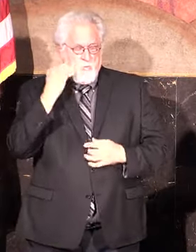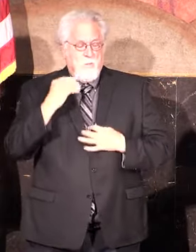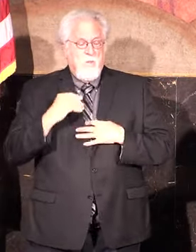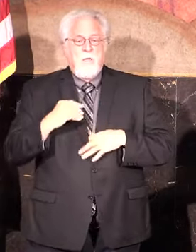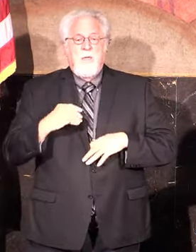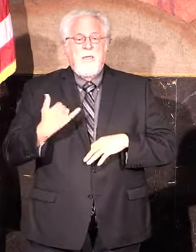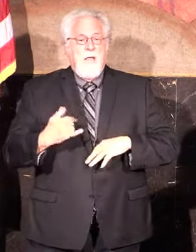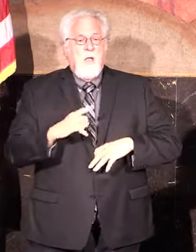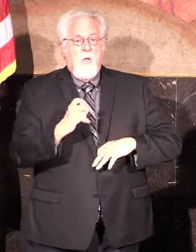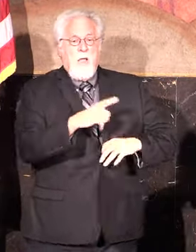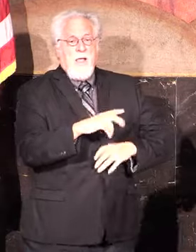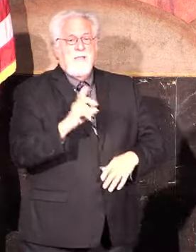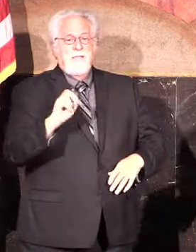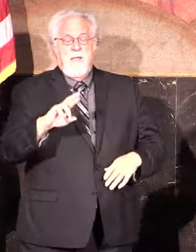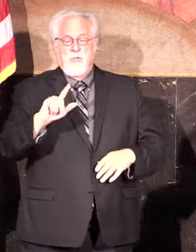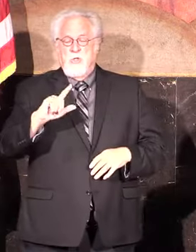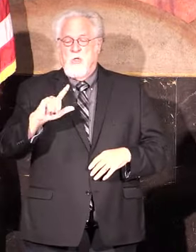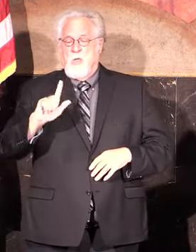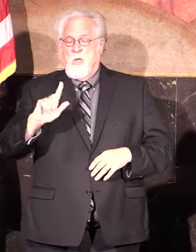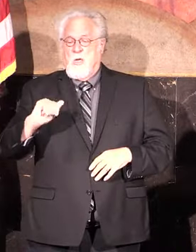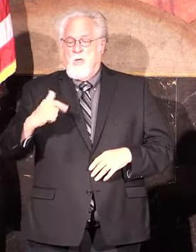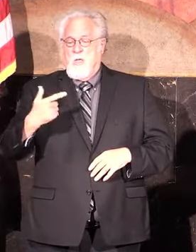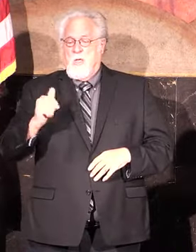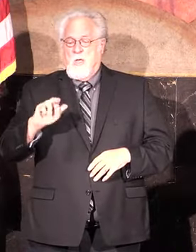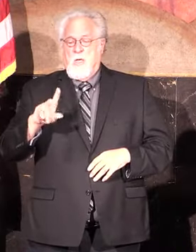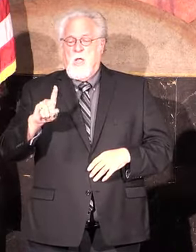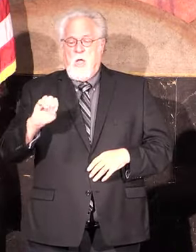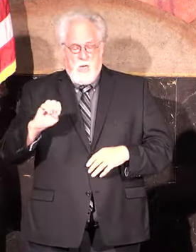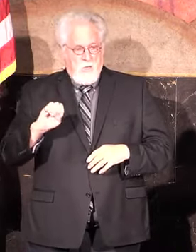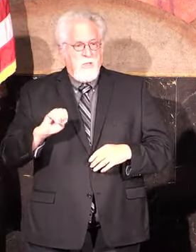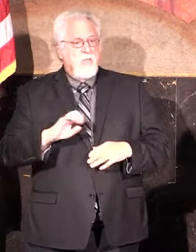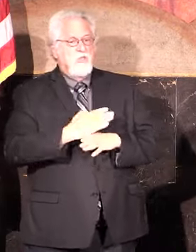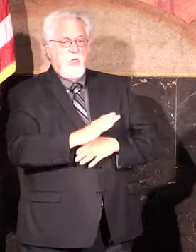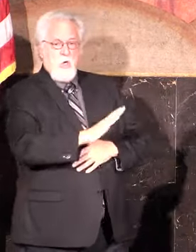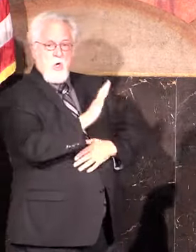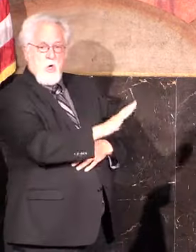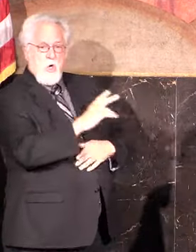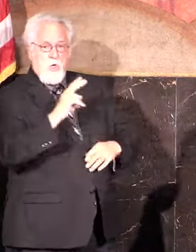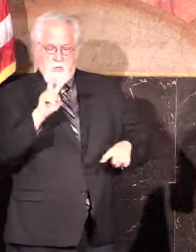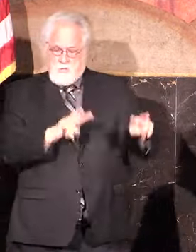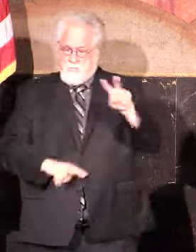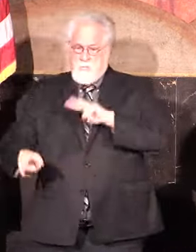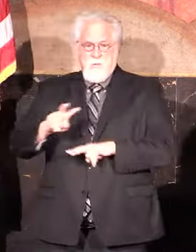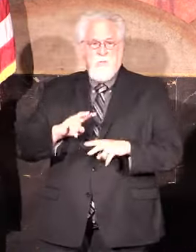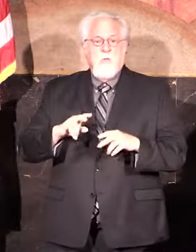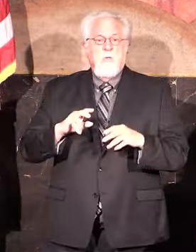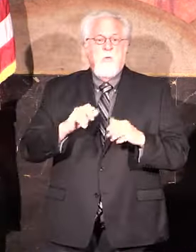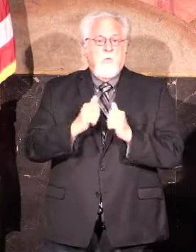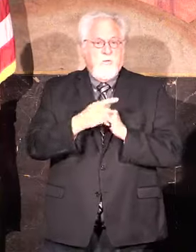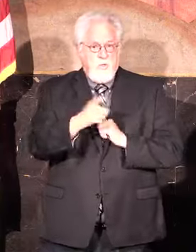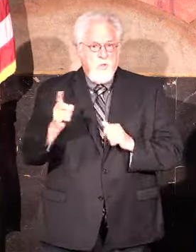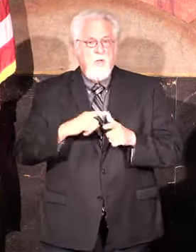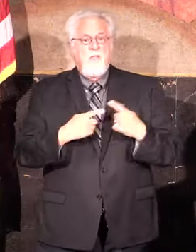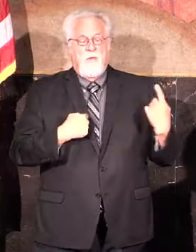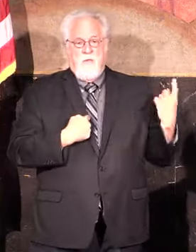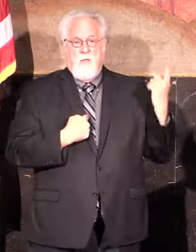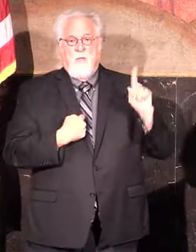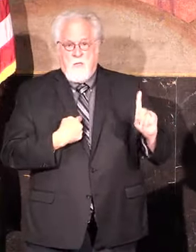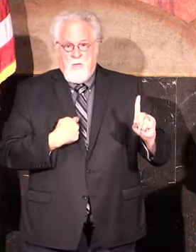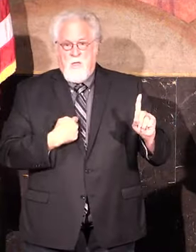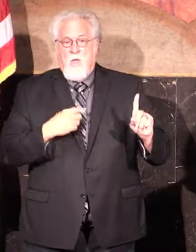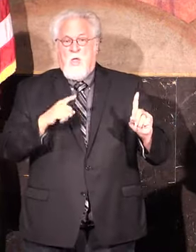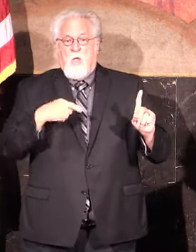in time, I'm going to ask Dr. Lagarde to come up to share her observations with you, and then I will come back up